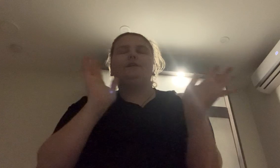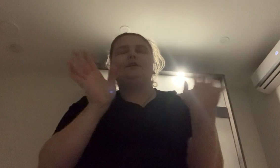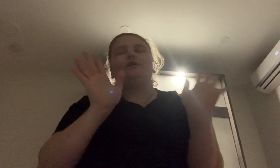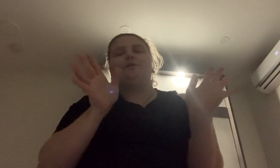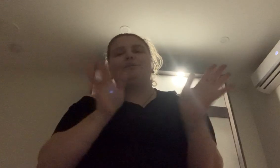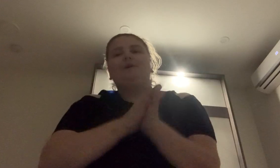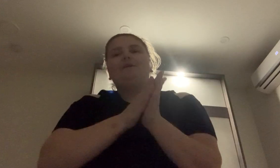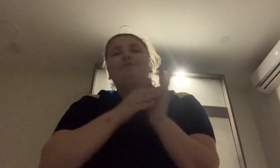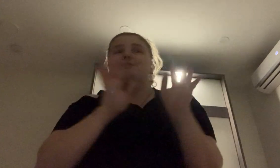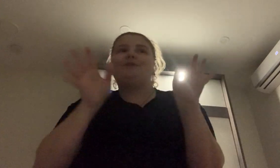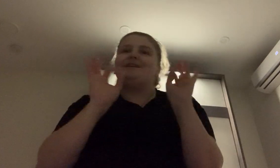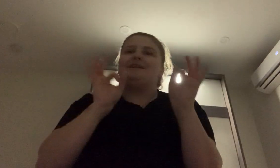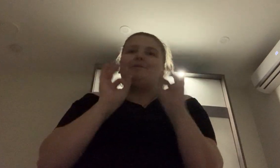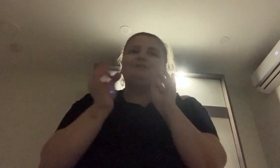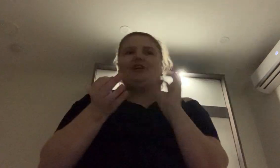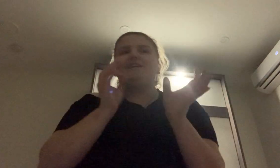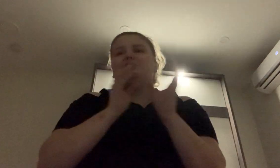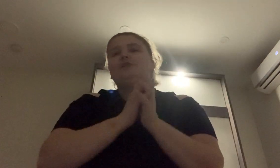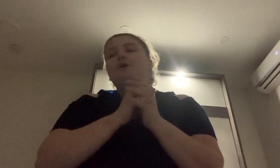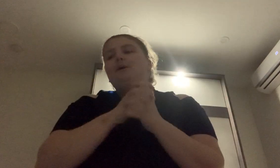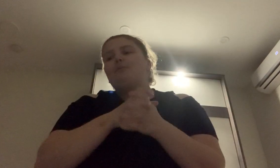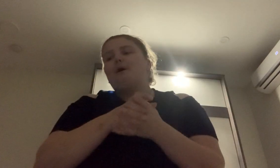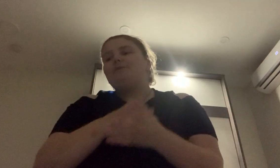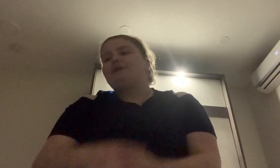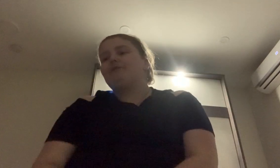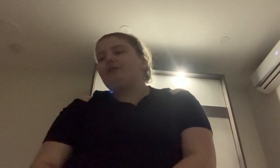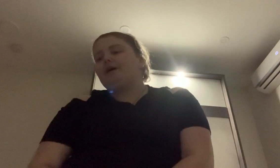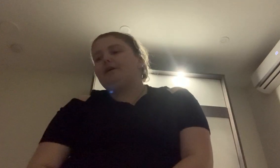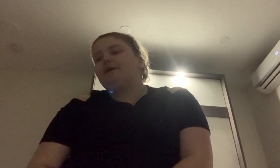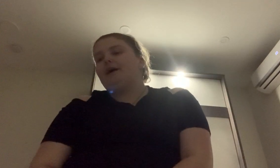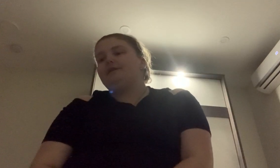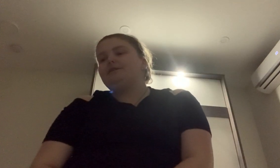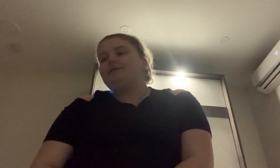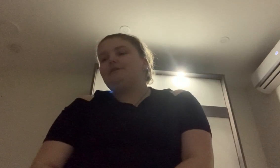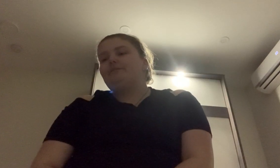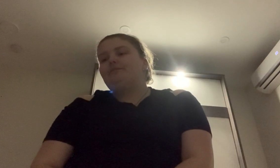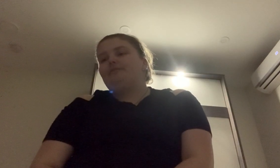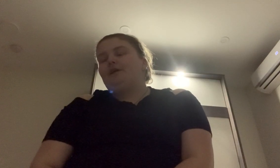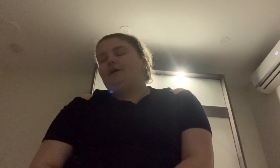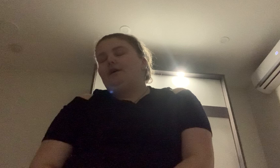Could go on the point of too late in the game to change prompts and everything, and